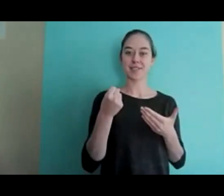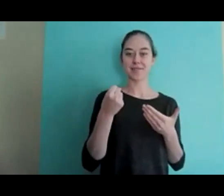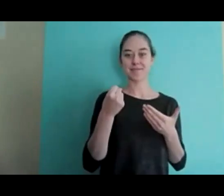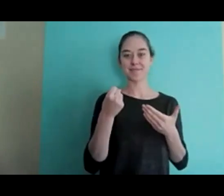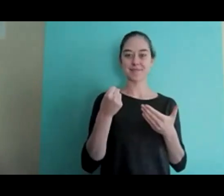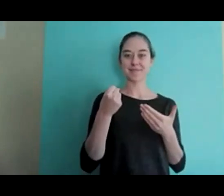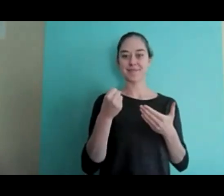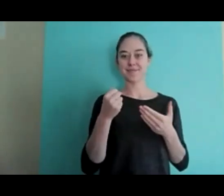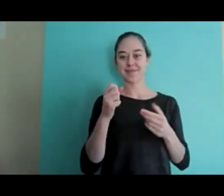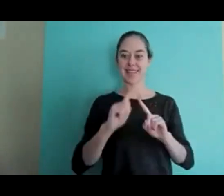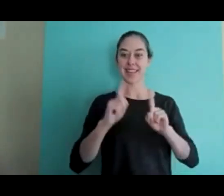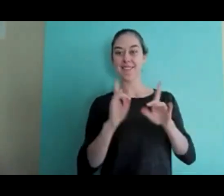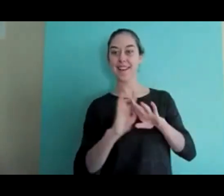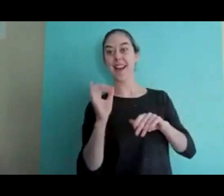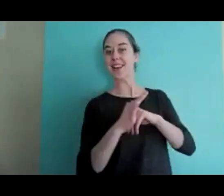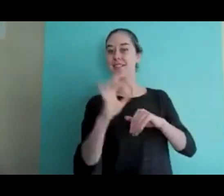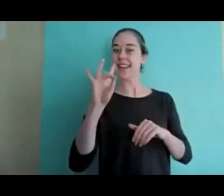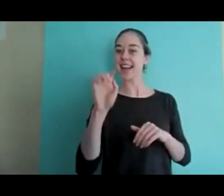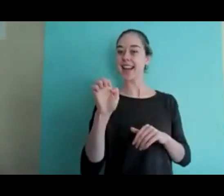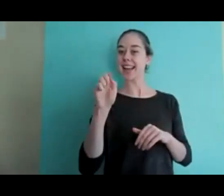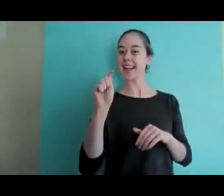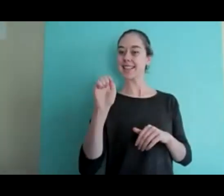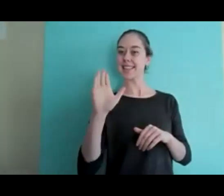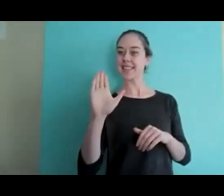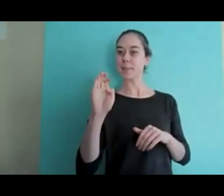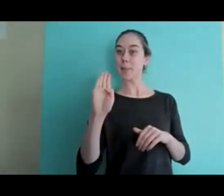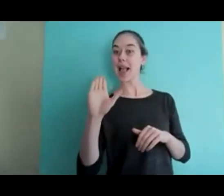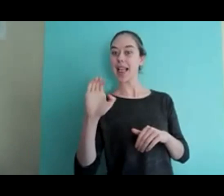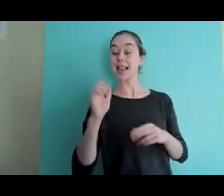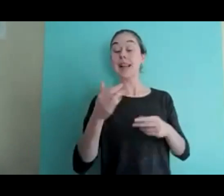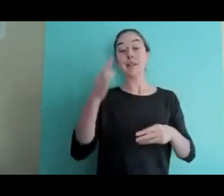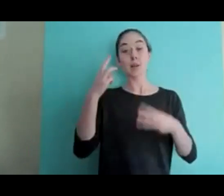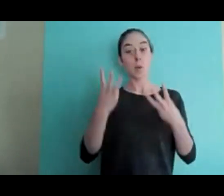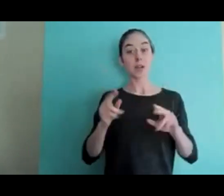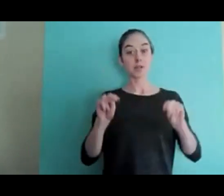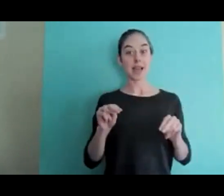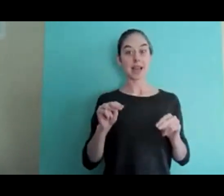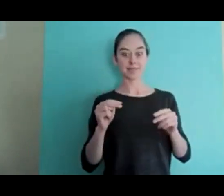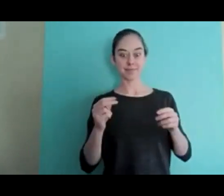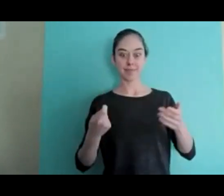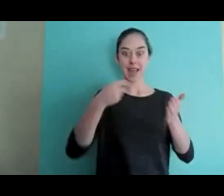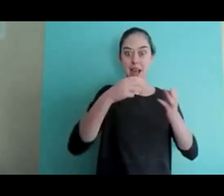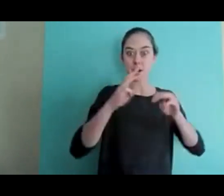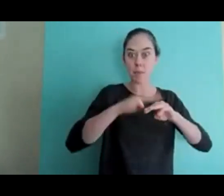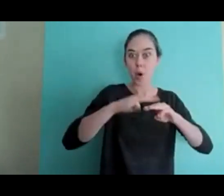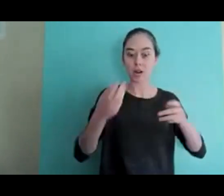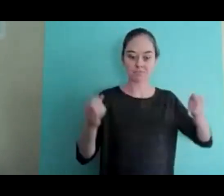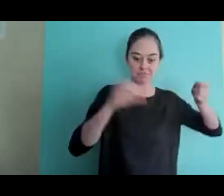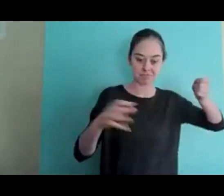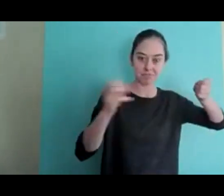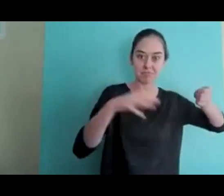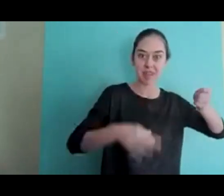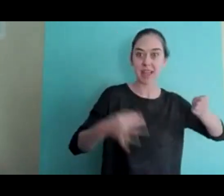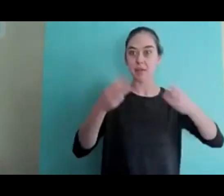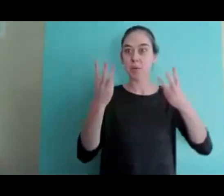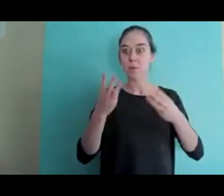kettlebell, okay? And if you want, you can add more, you can put some tins, peas, beans, whatever, if you don't have any